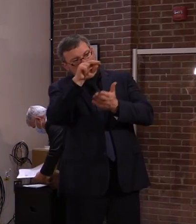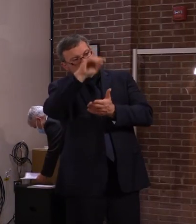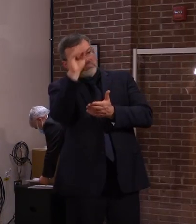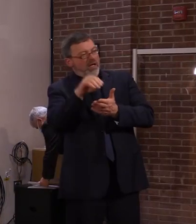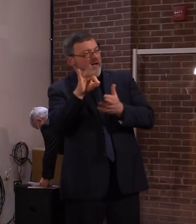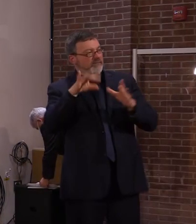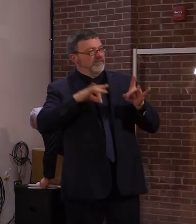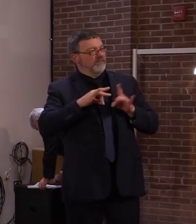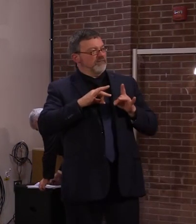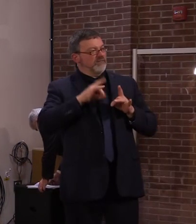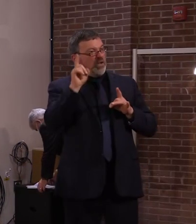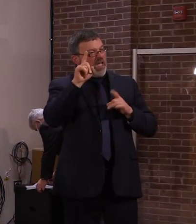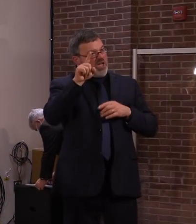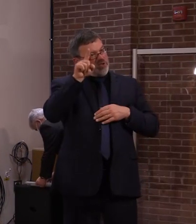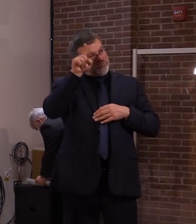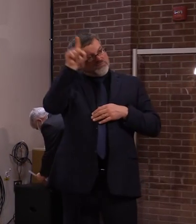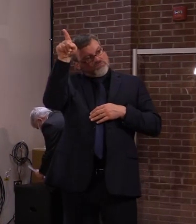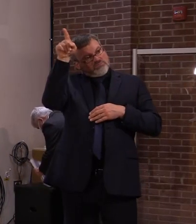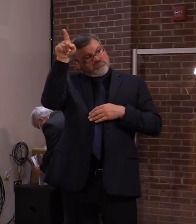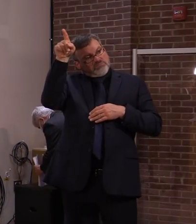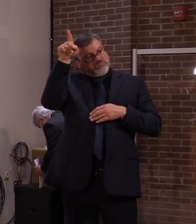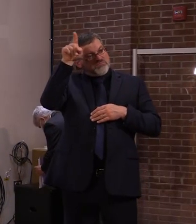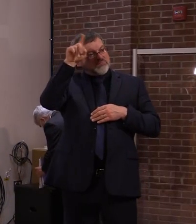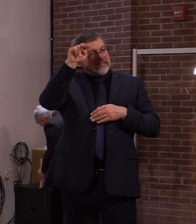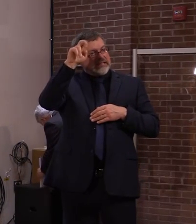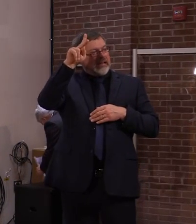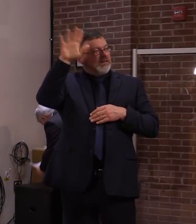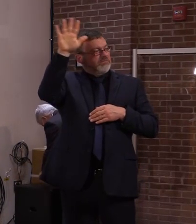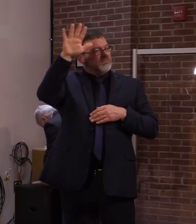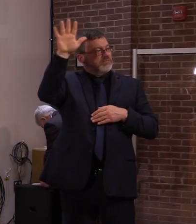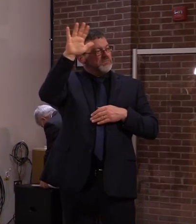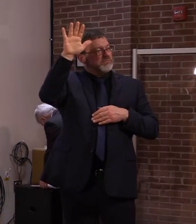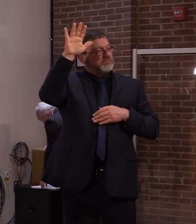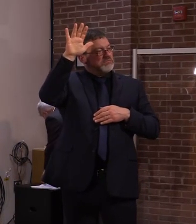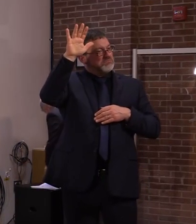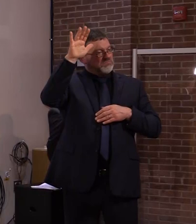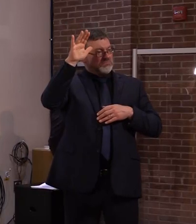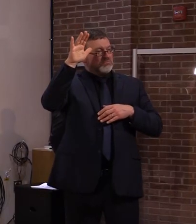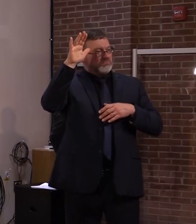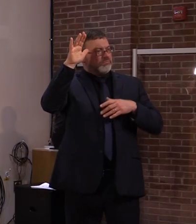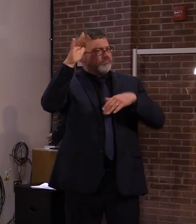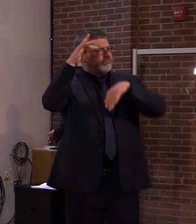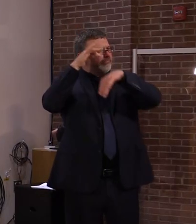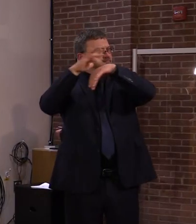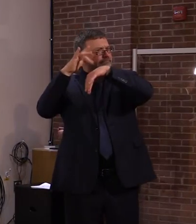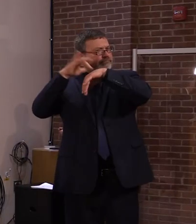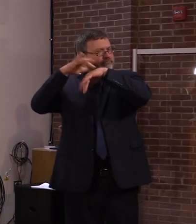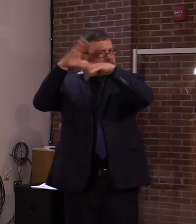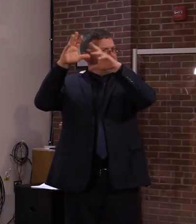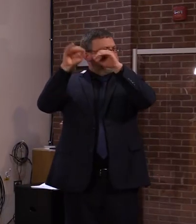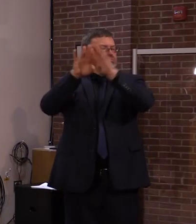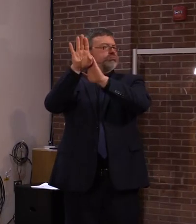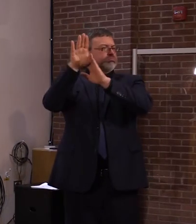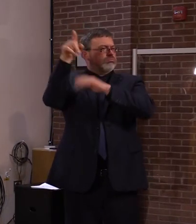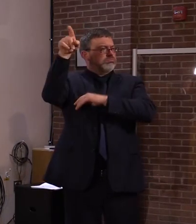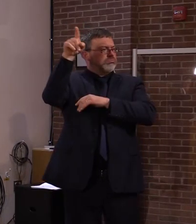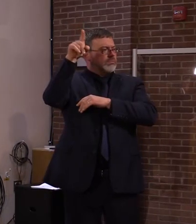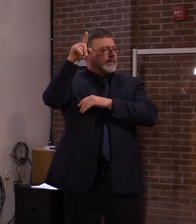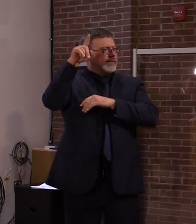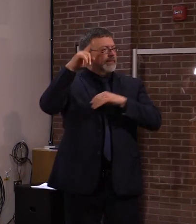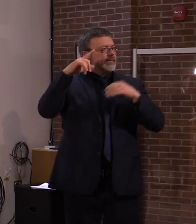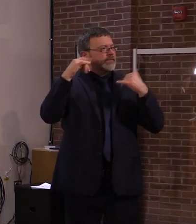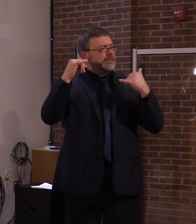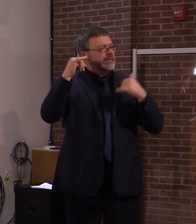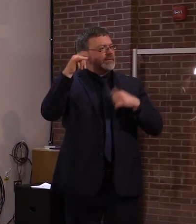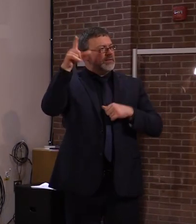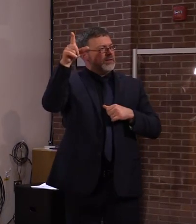Kingdom, which for that population was dramatic. But today, I think they're